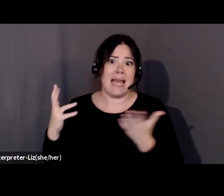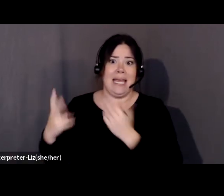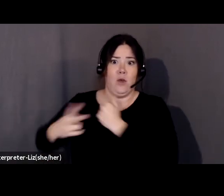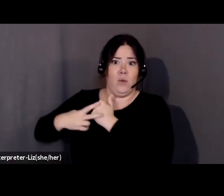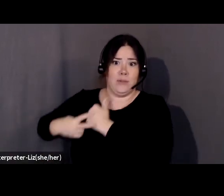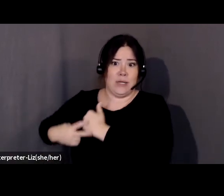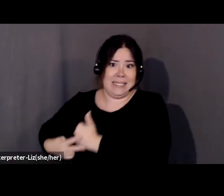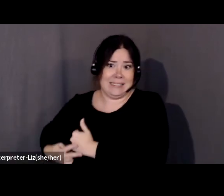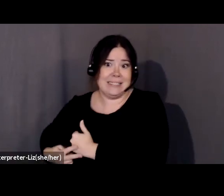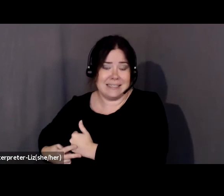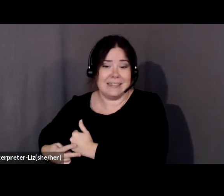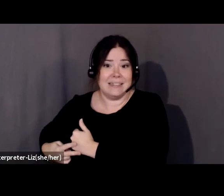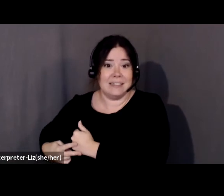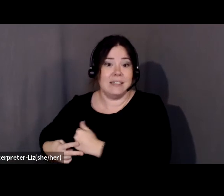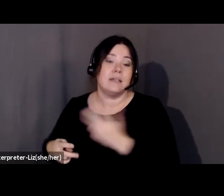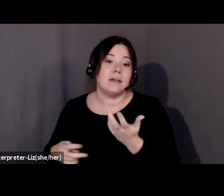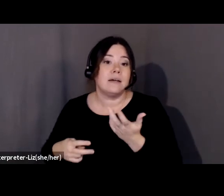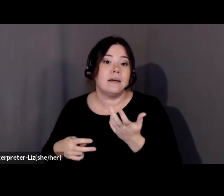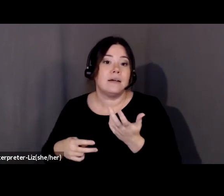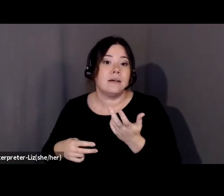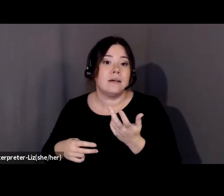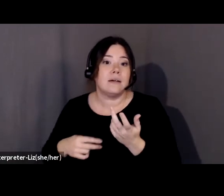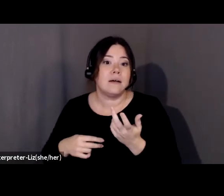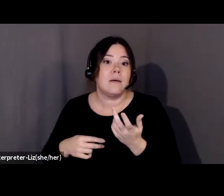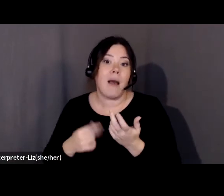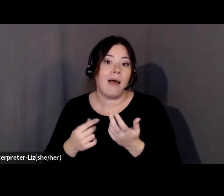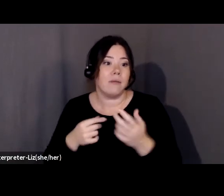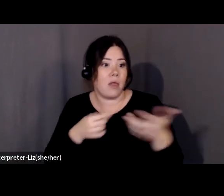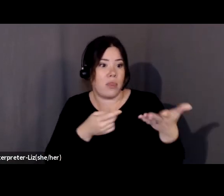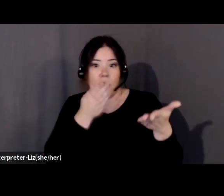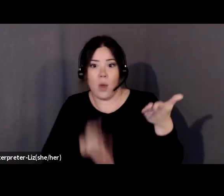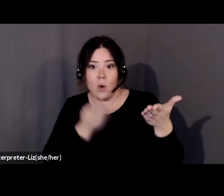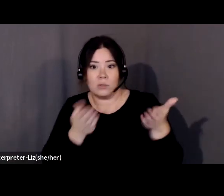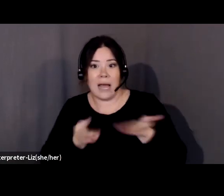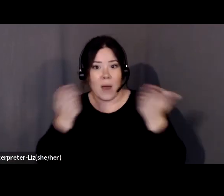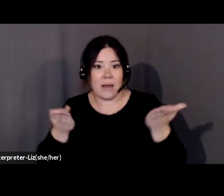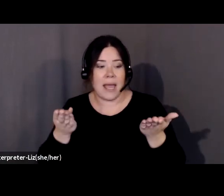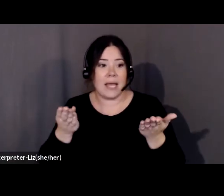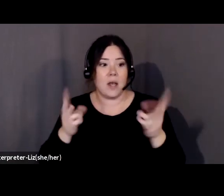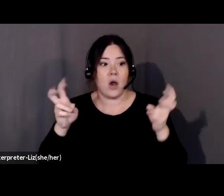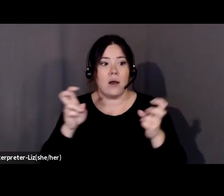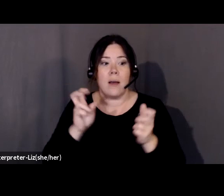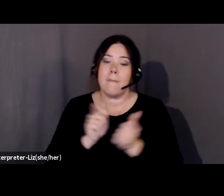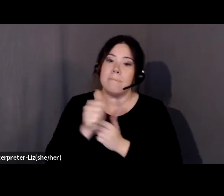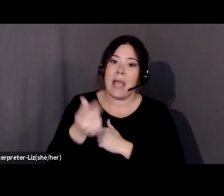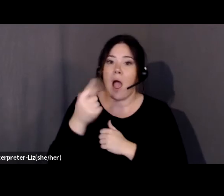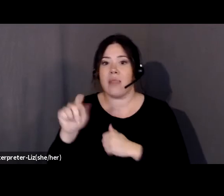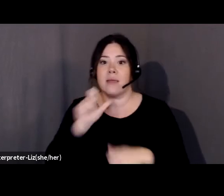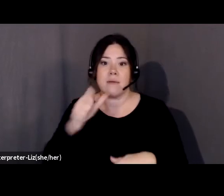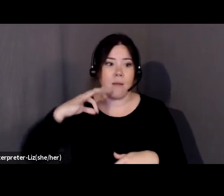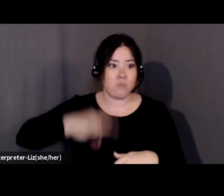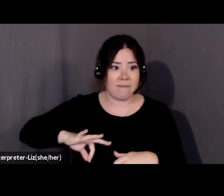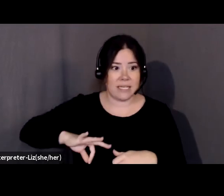my collection. But specifically, the ones that I recommended here are Beyond the Nonprofit Industrial Complex by